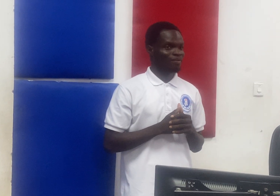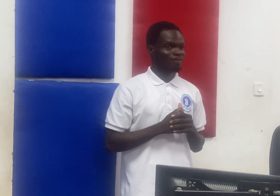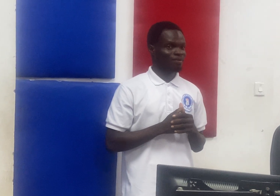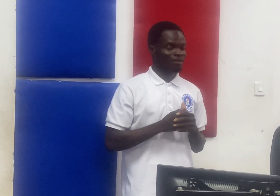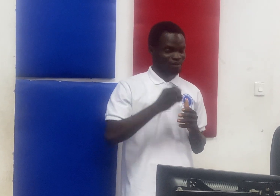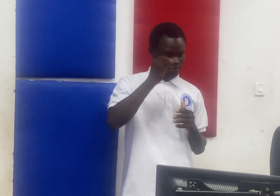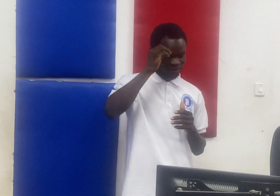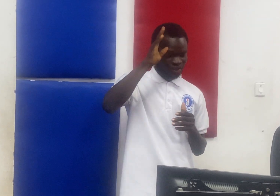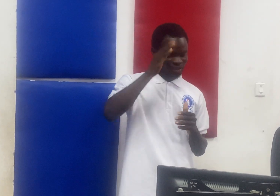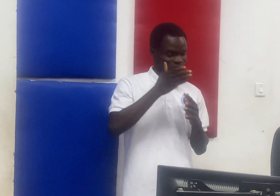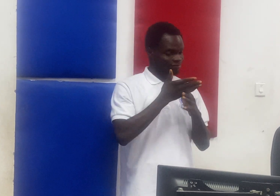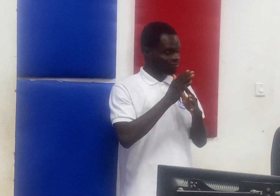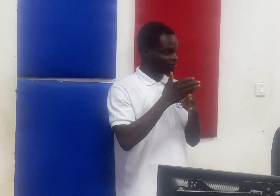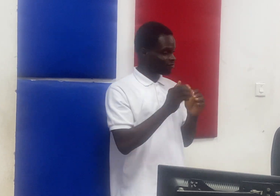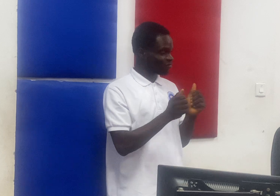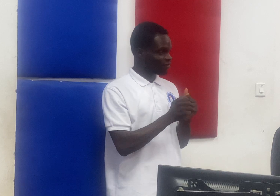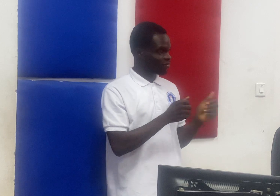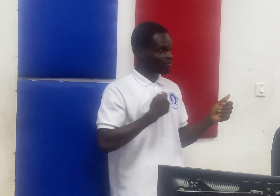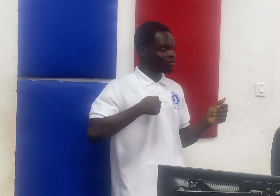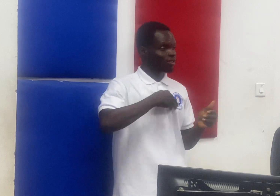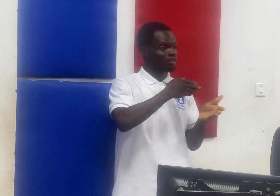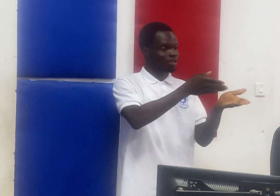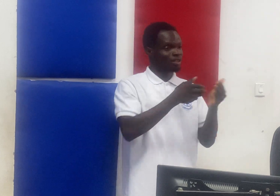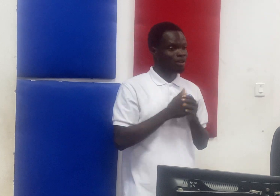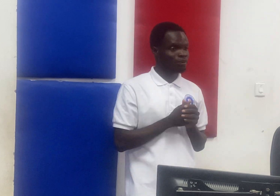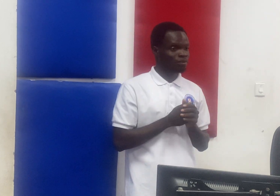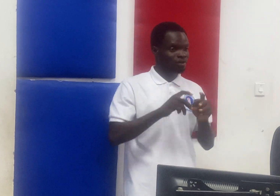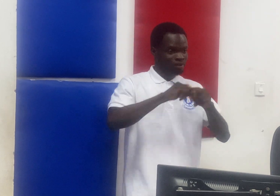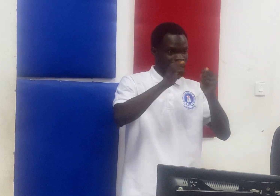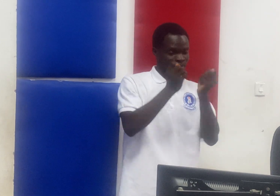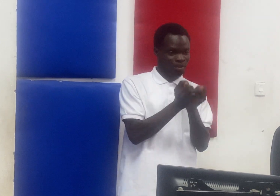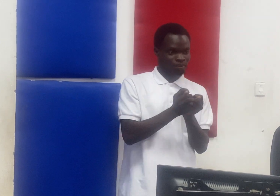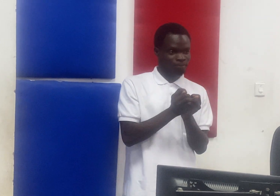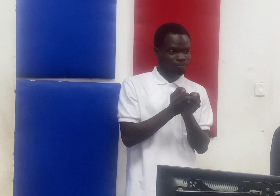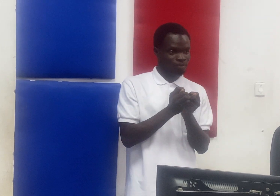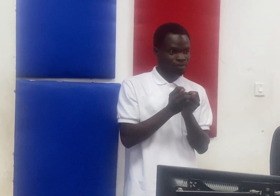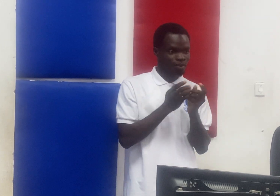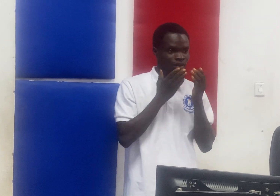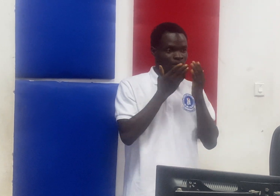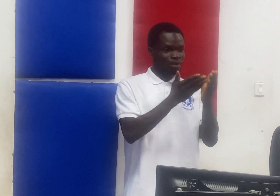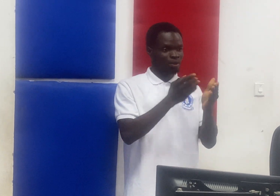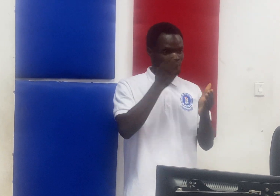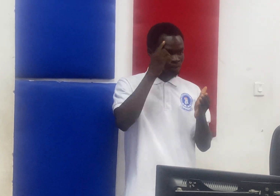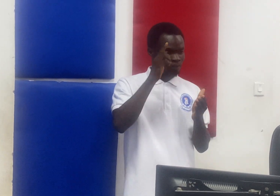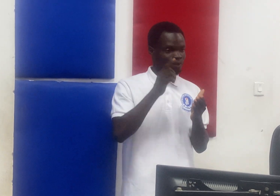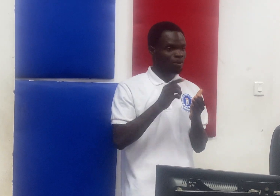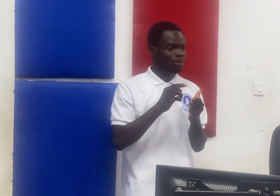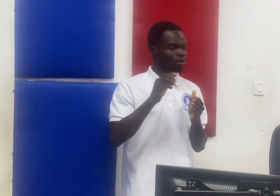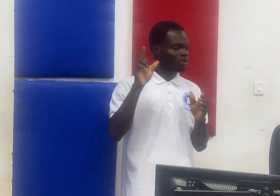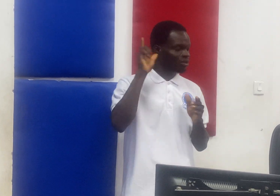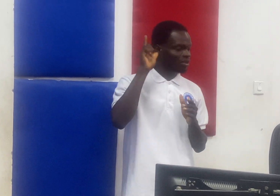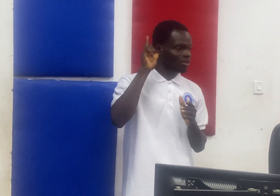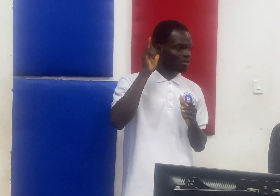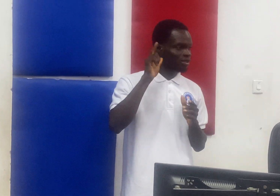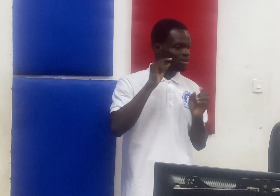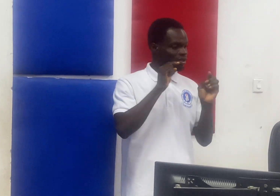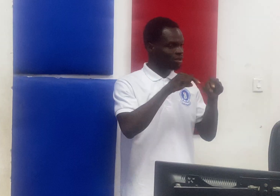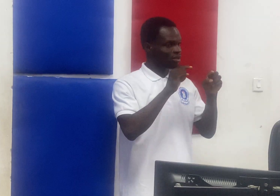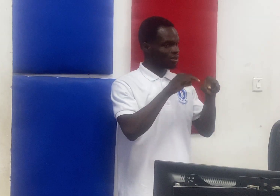us. As a team, we appreciate you all for listening to us, to our dedicated listeners